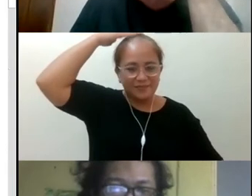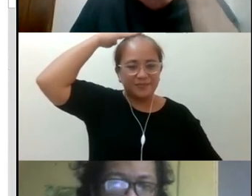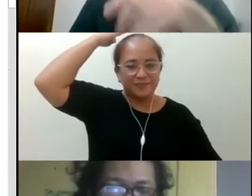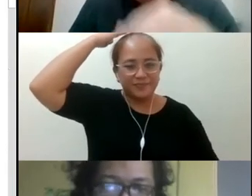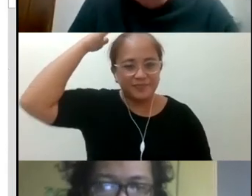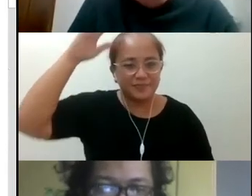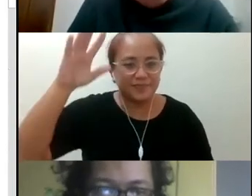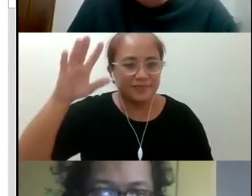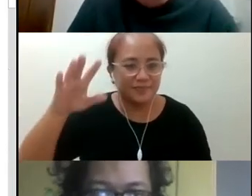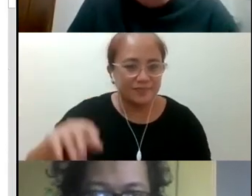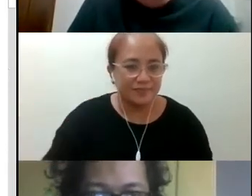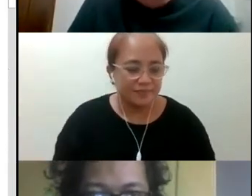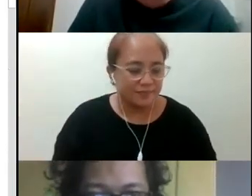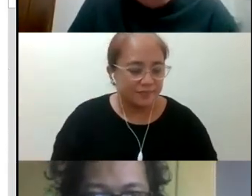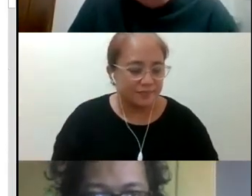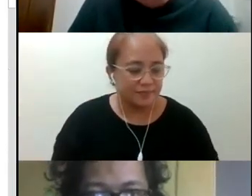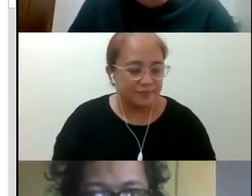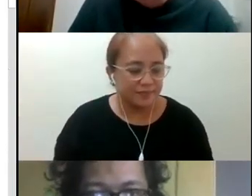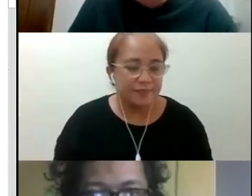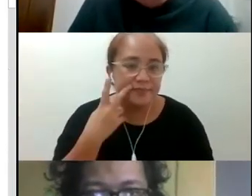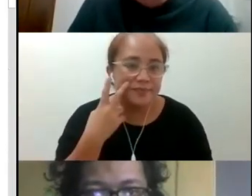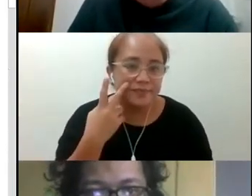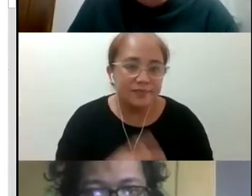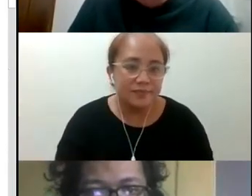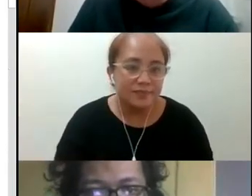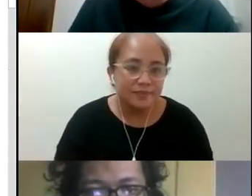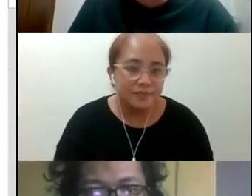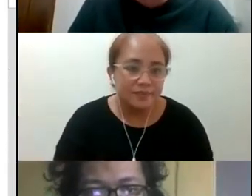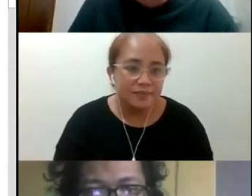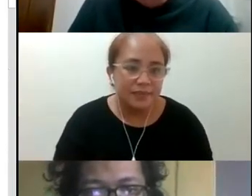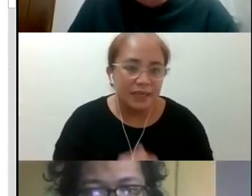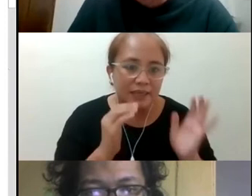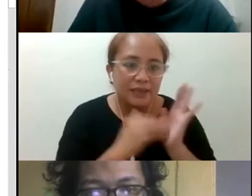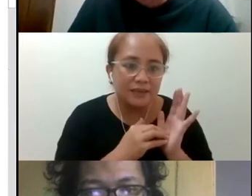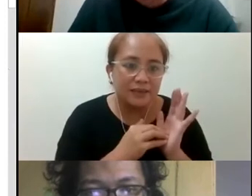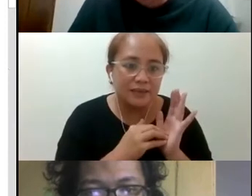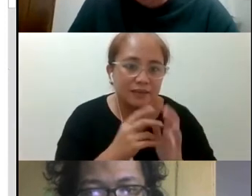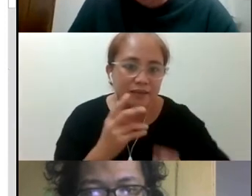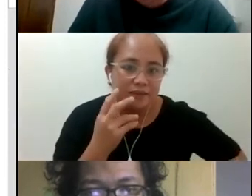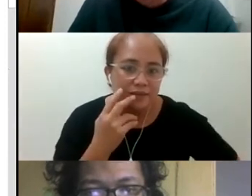Ah, okay. So let me see. Again.